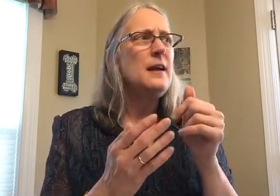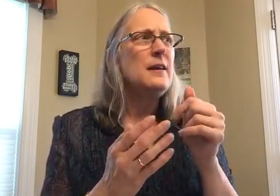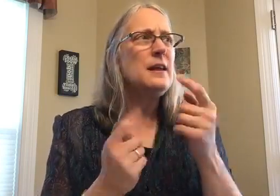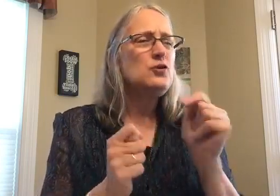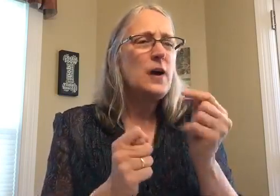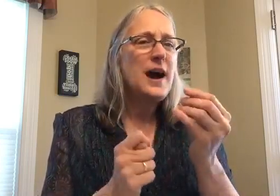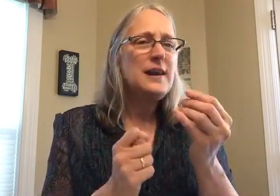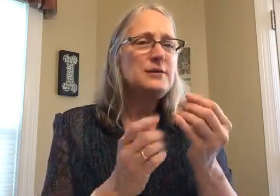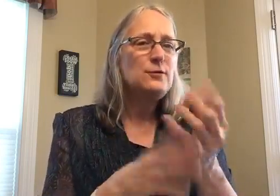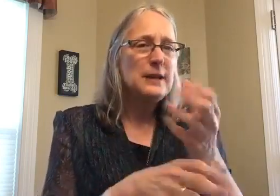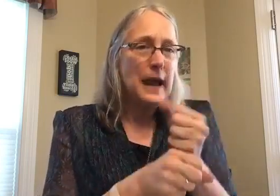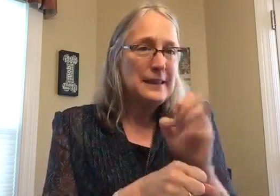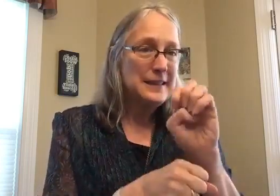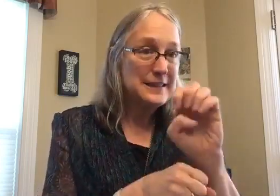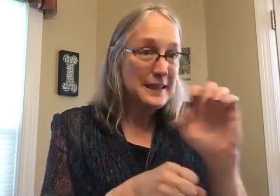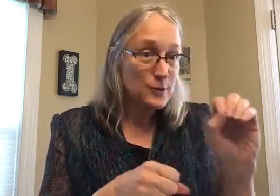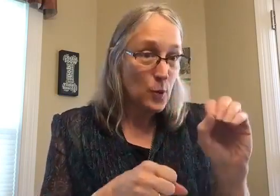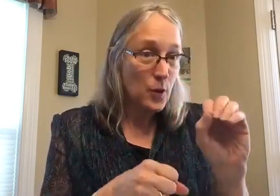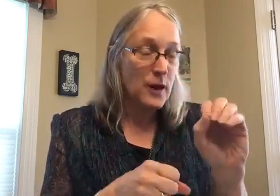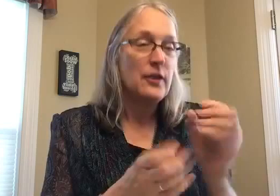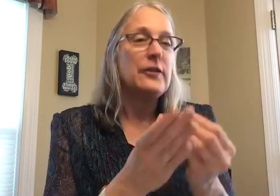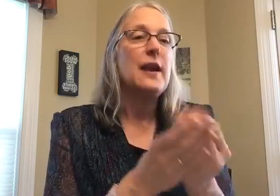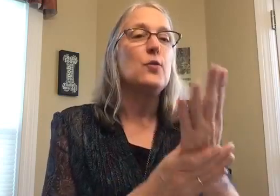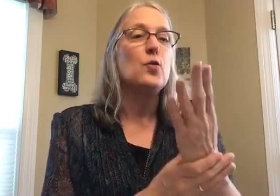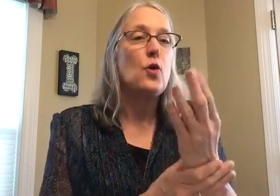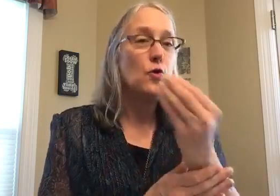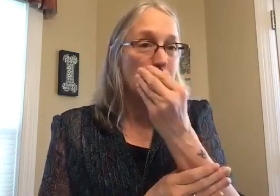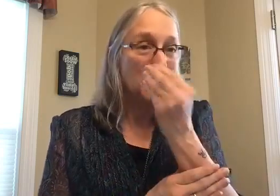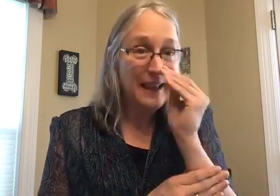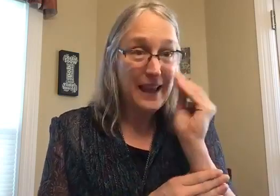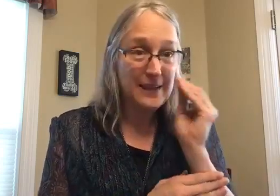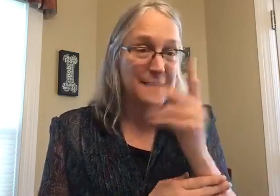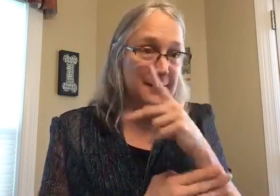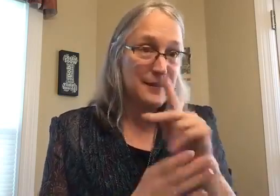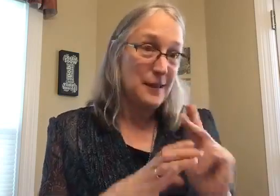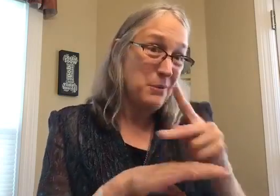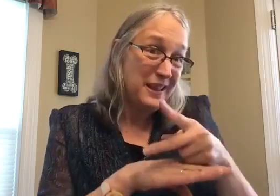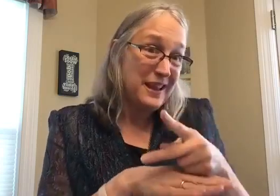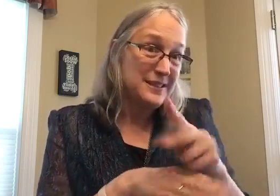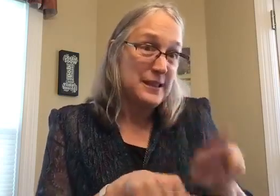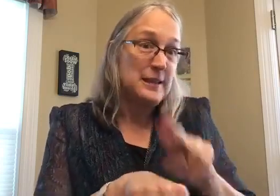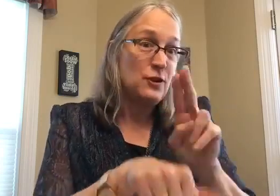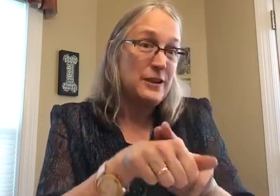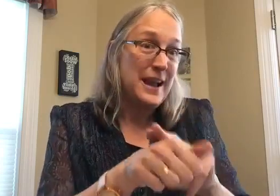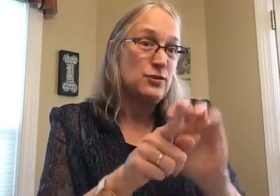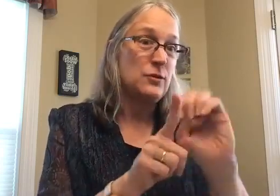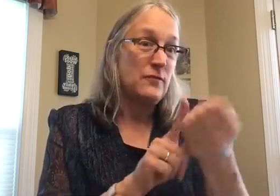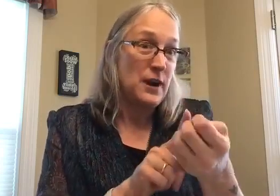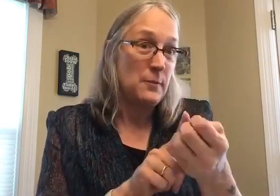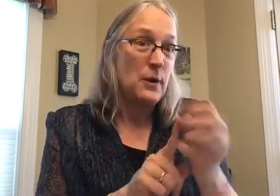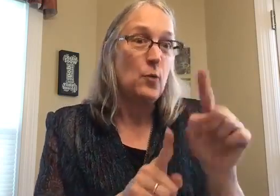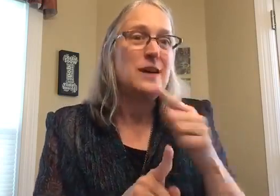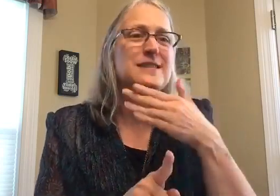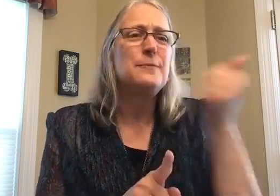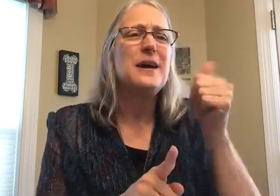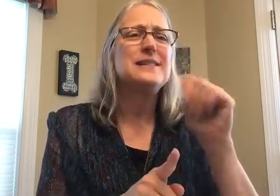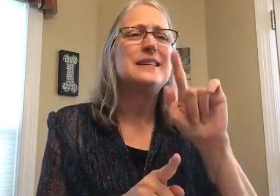they try to get the essential oils and grow the plants in their natural environment. Where's the best